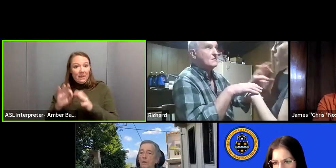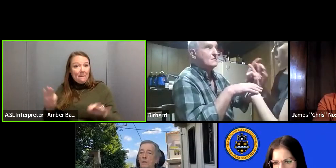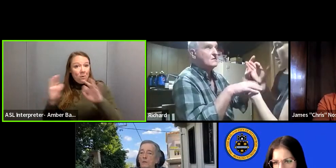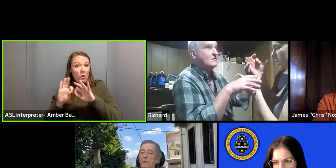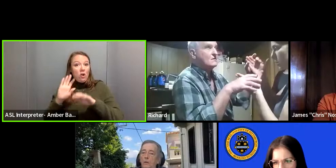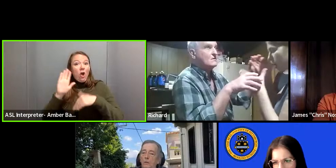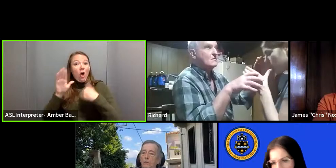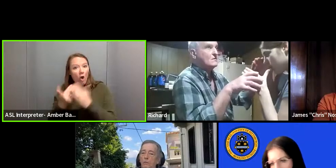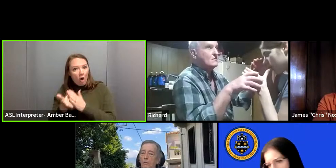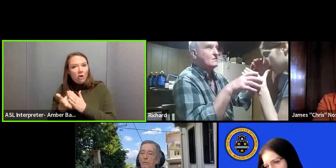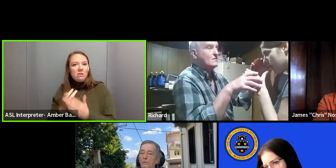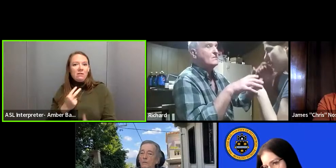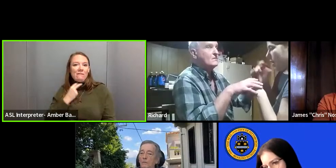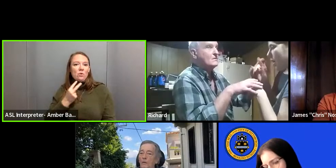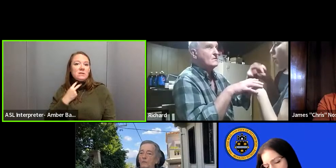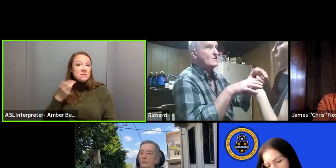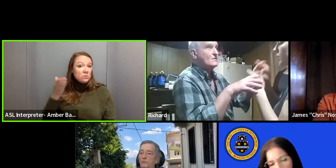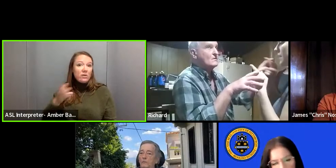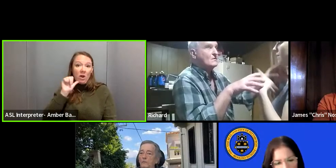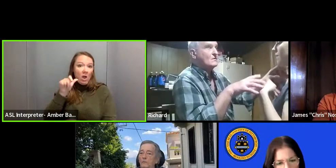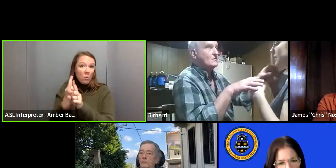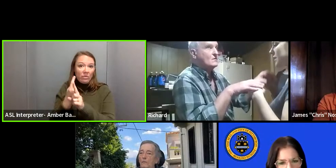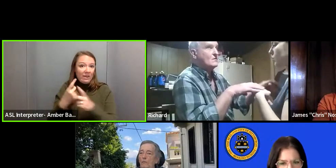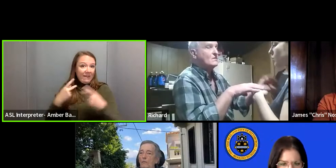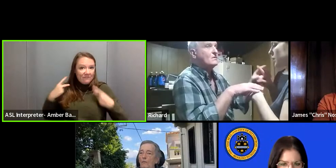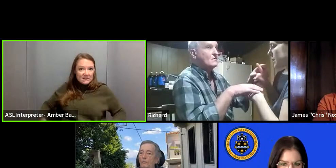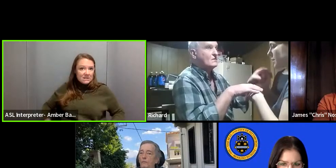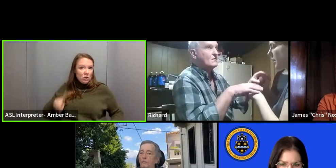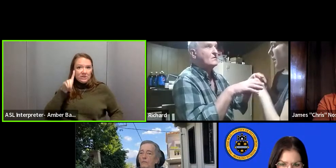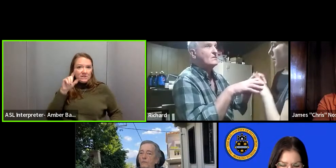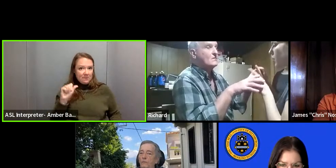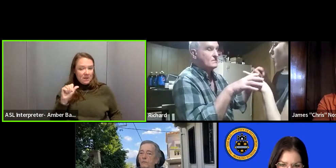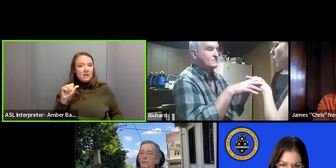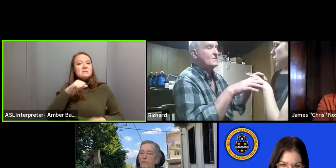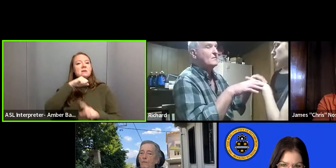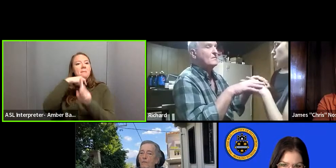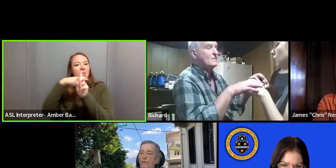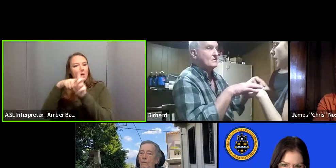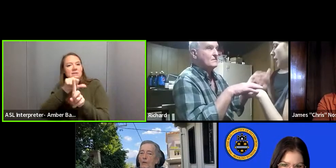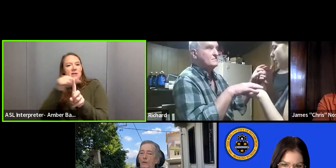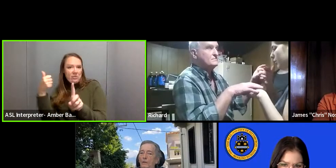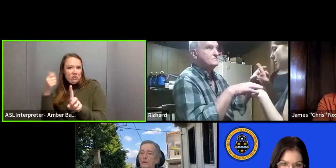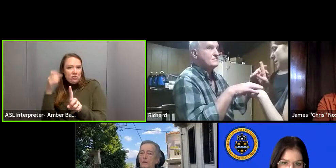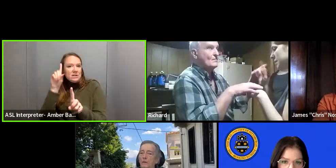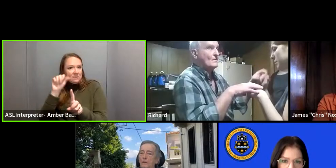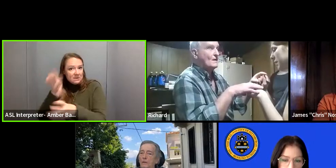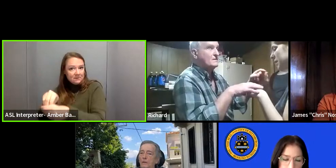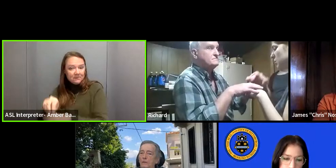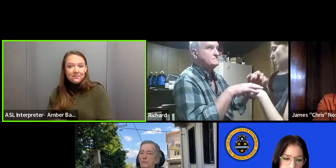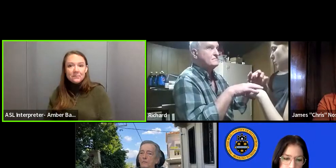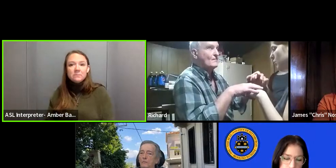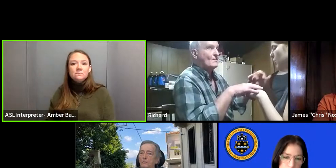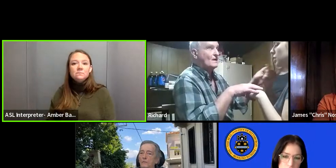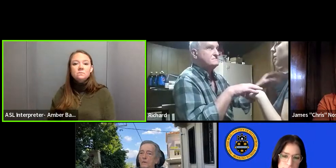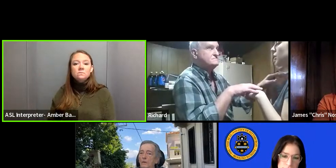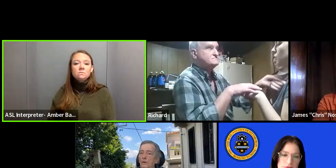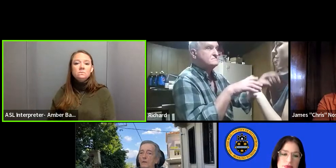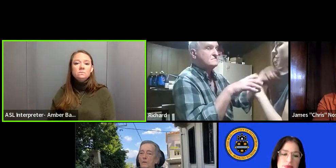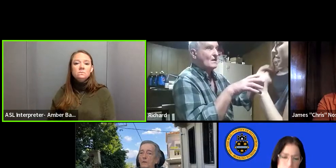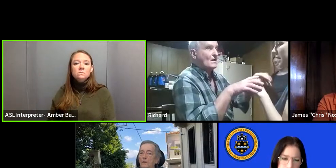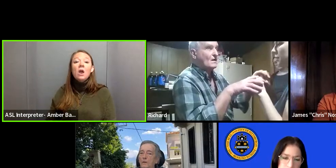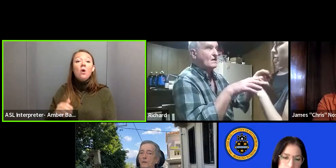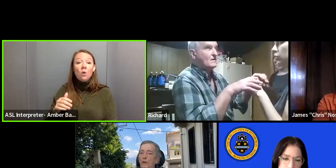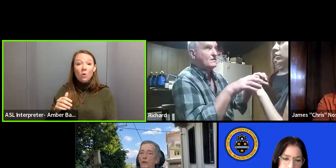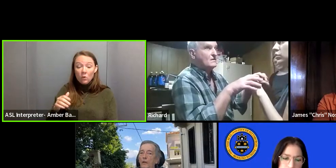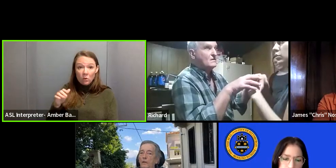the physical disability community, but others as well. So have we been able to move Tina